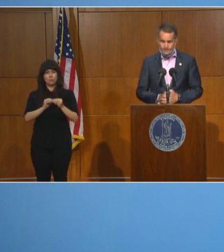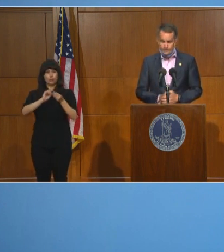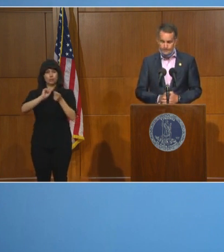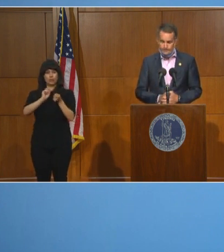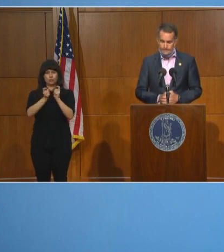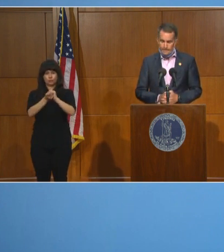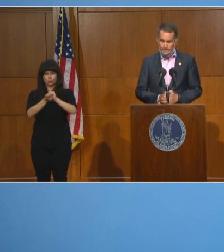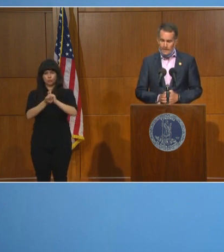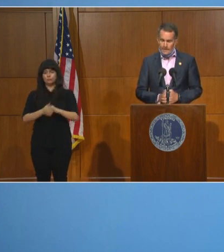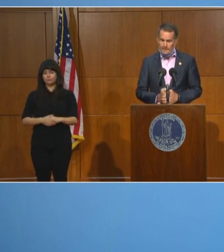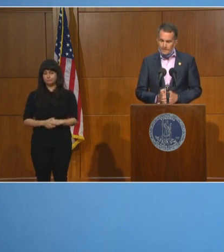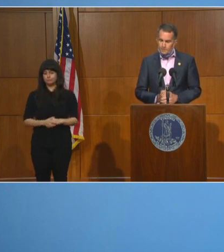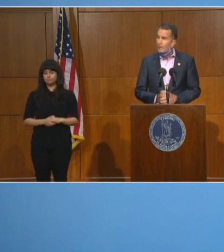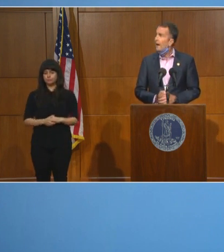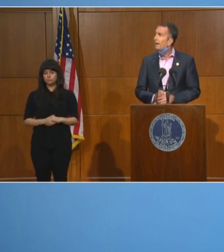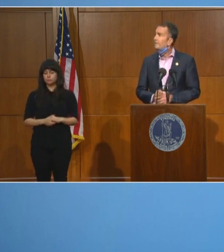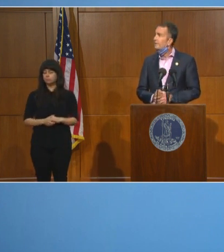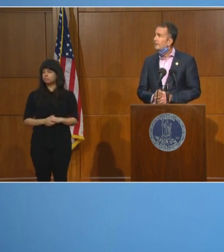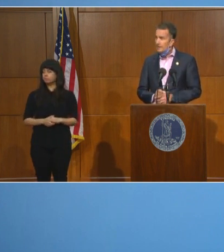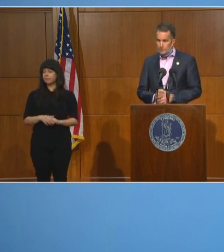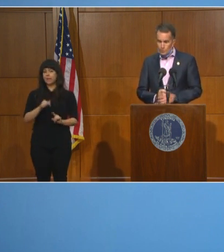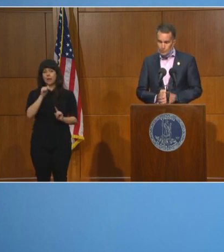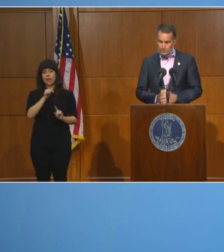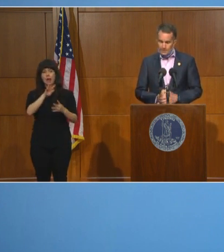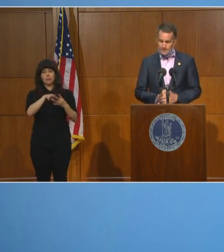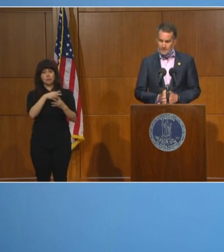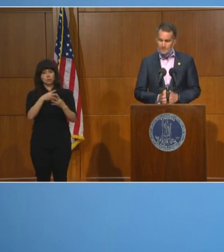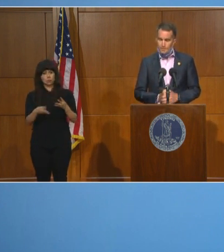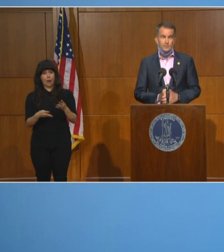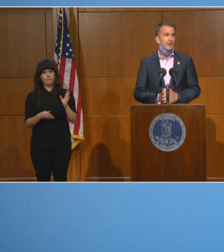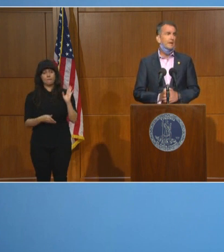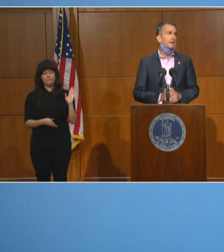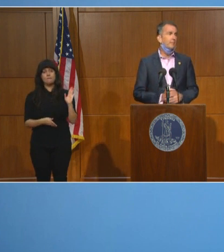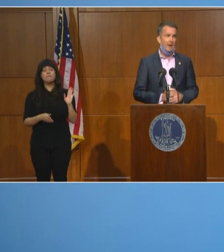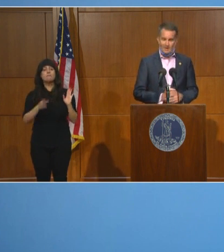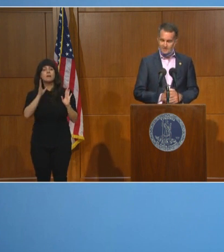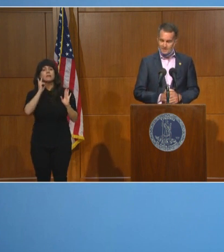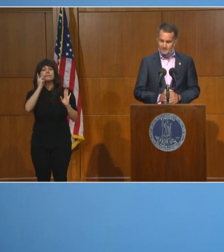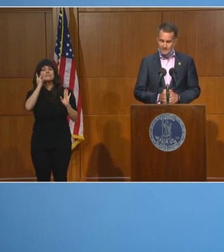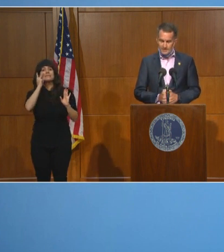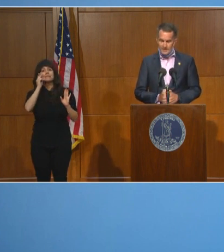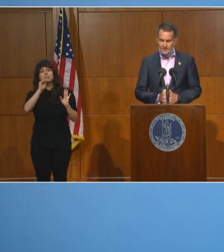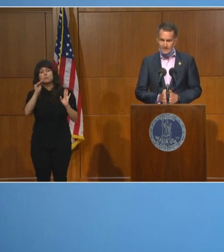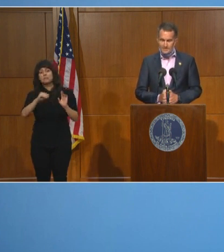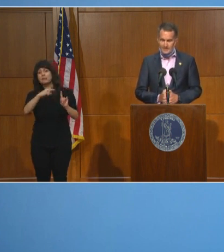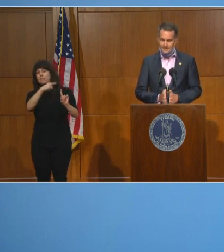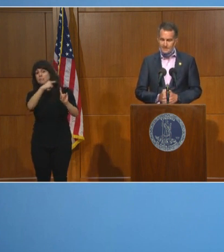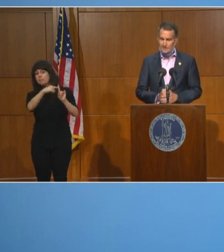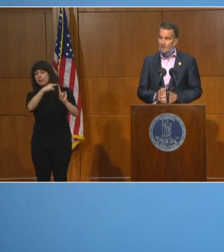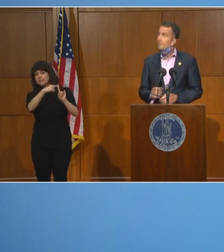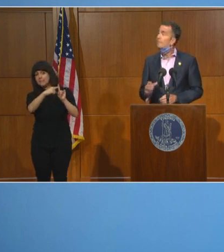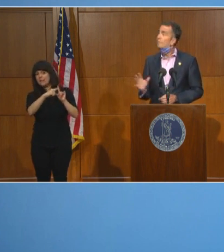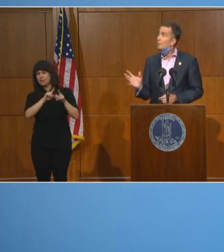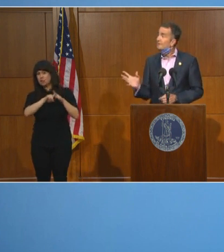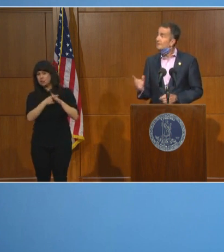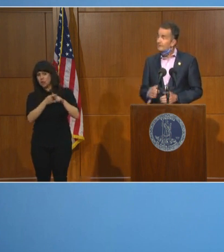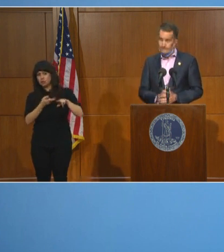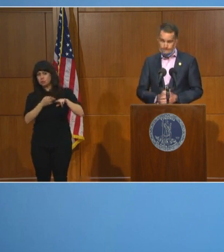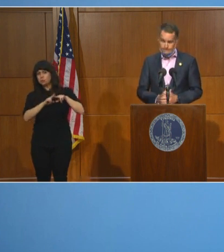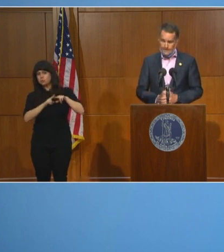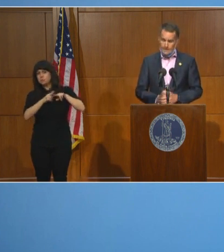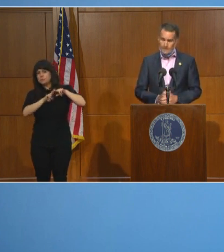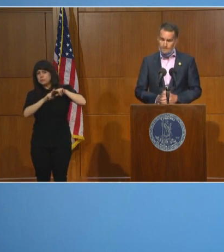moment. In this graph, you will see that the percent positivity is inching up